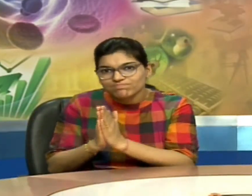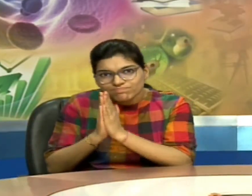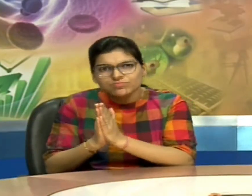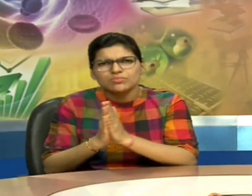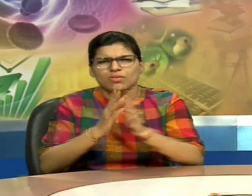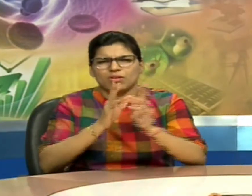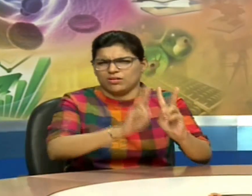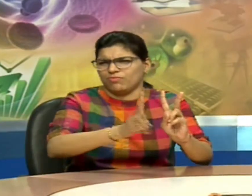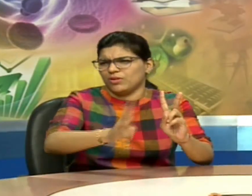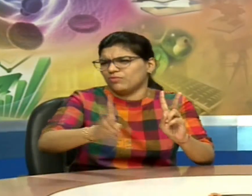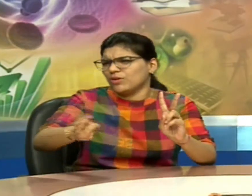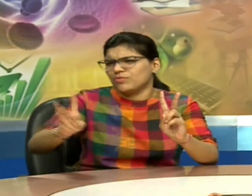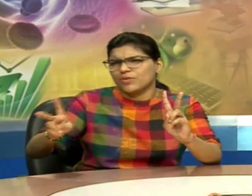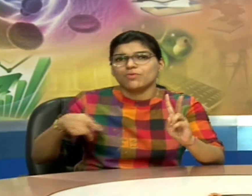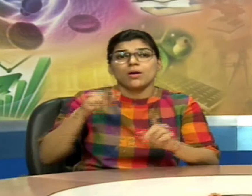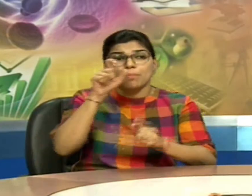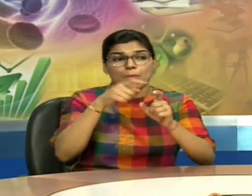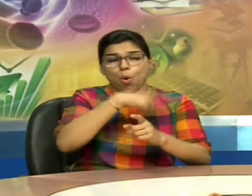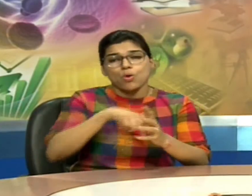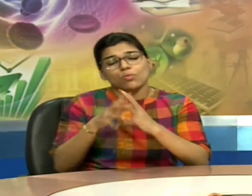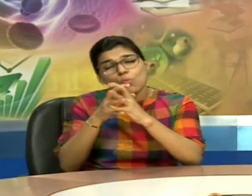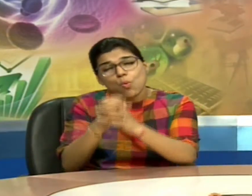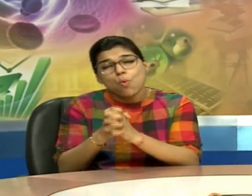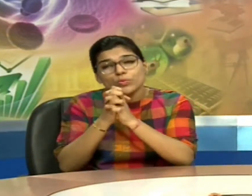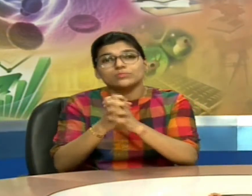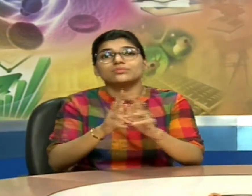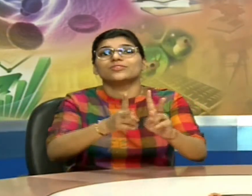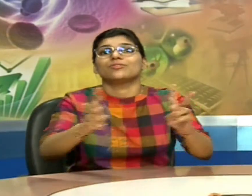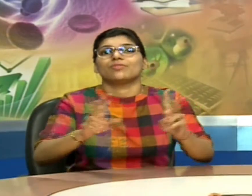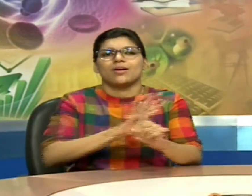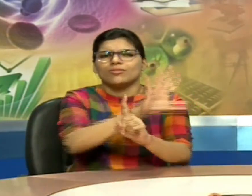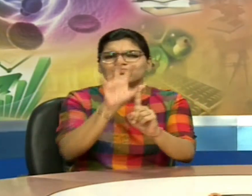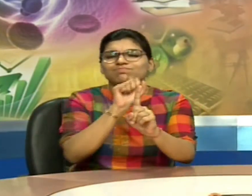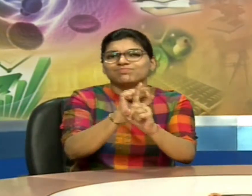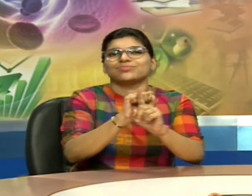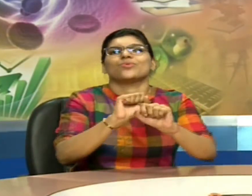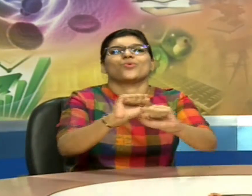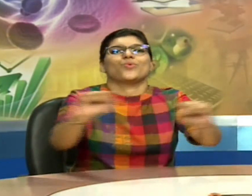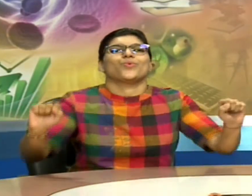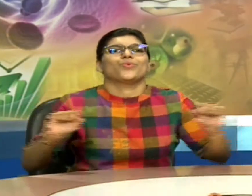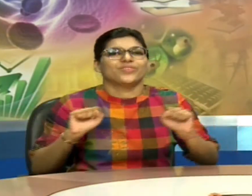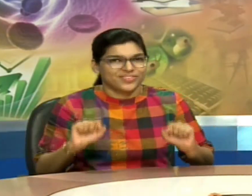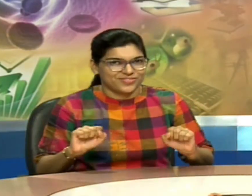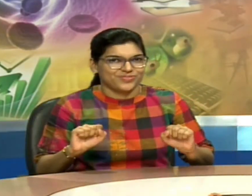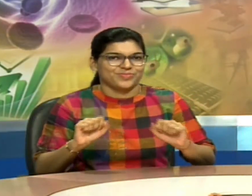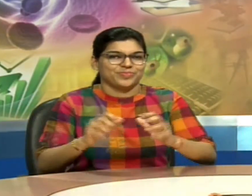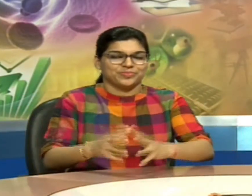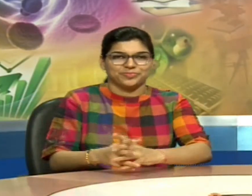Like animals, there are different kinds of animals. The human used to pray to them.